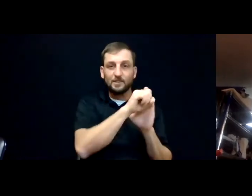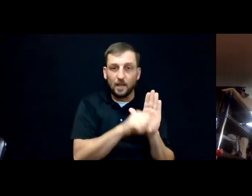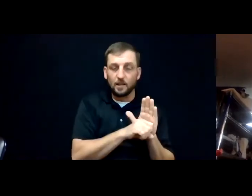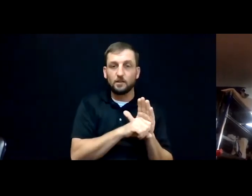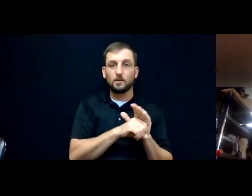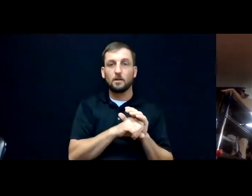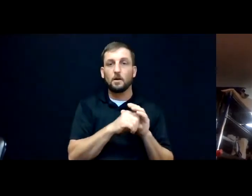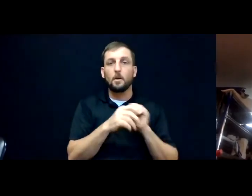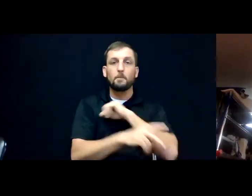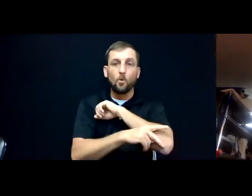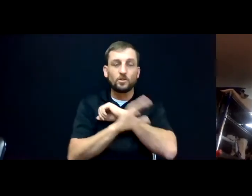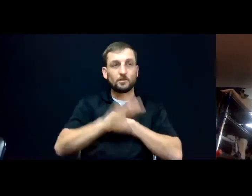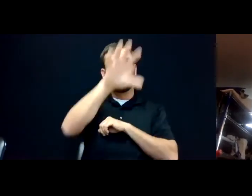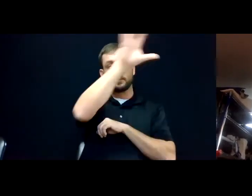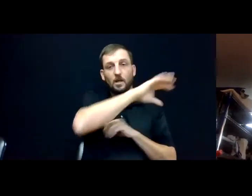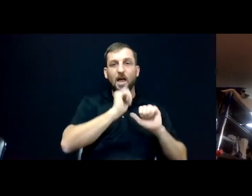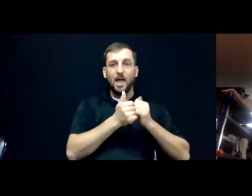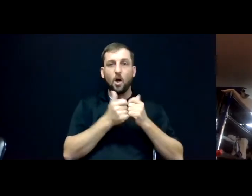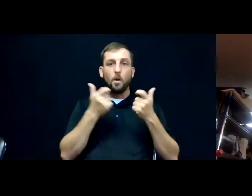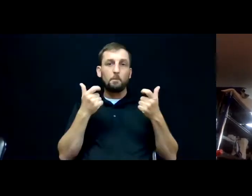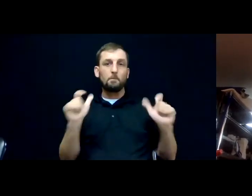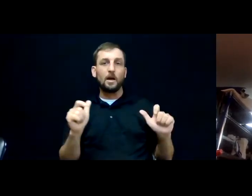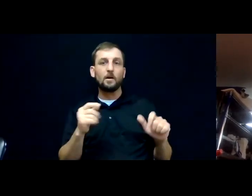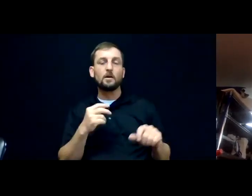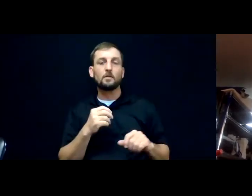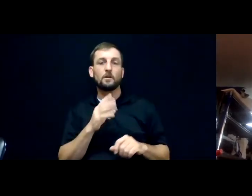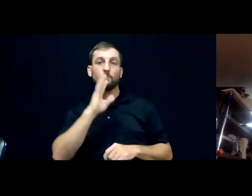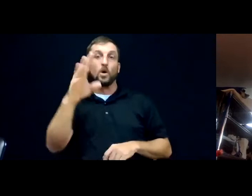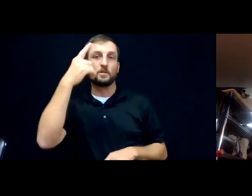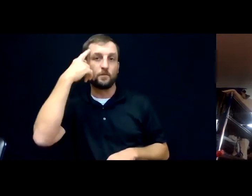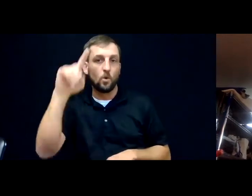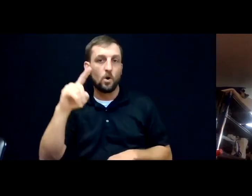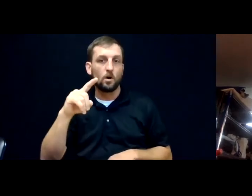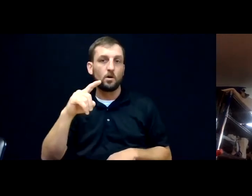a bigger voice for commuter rail and that level of connectivity.